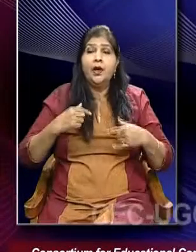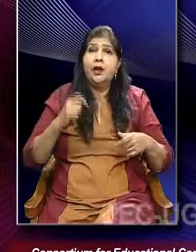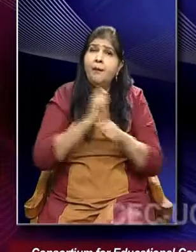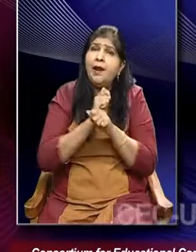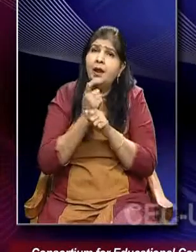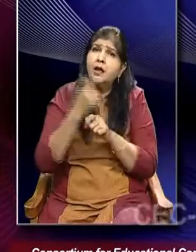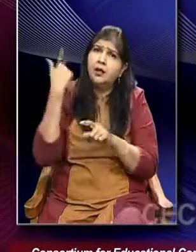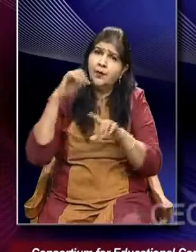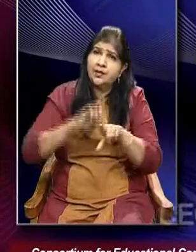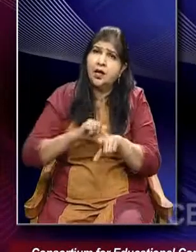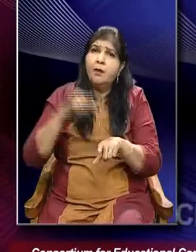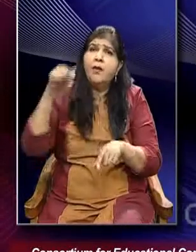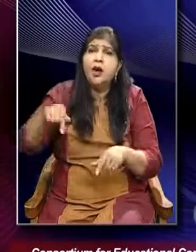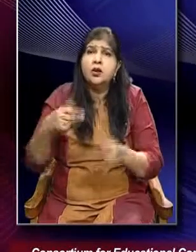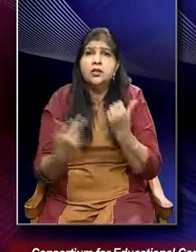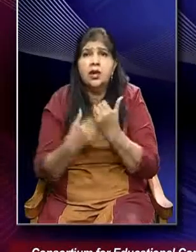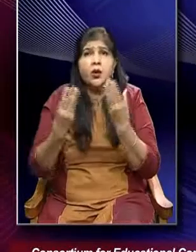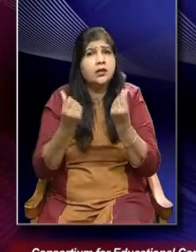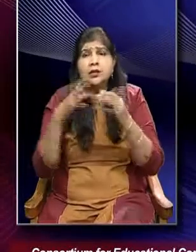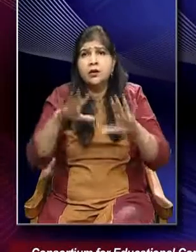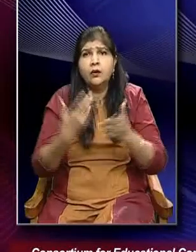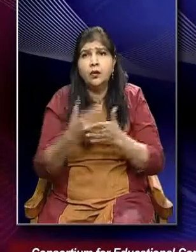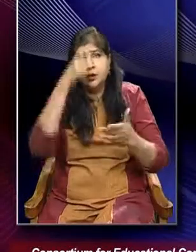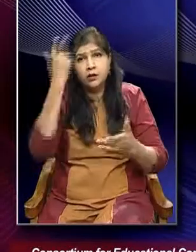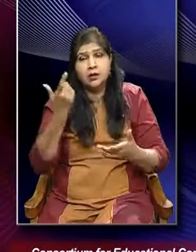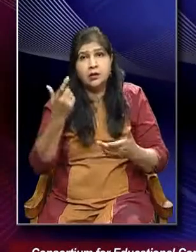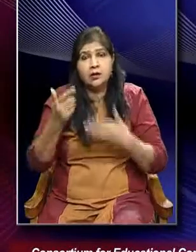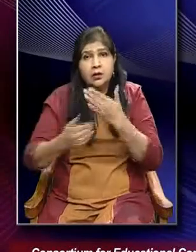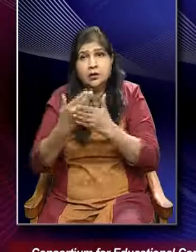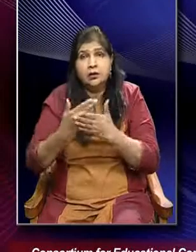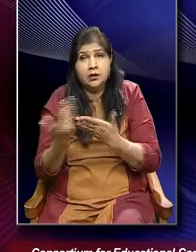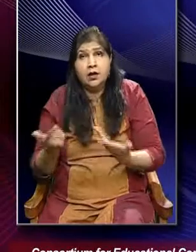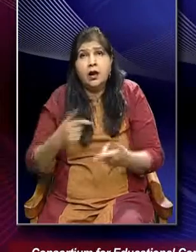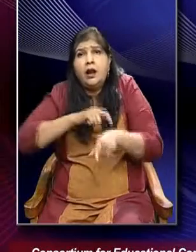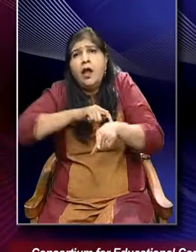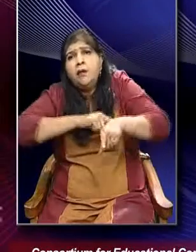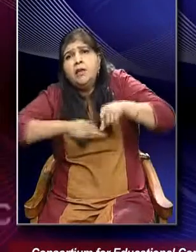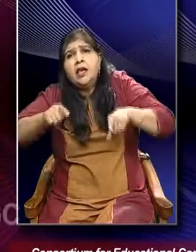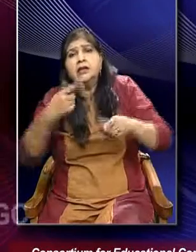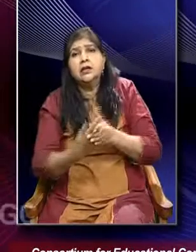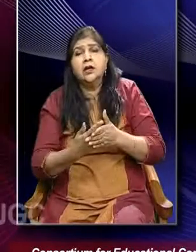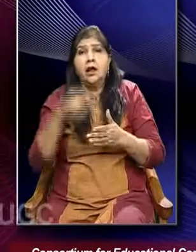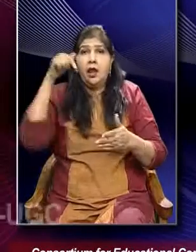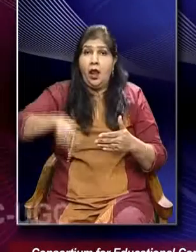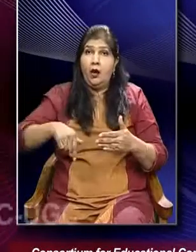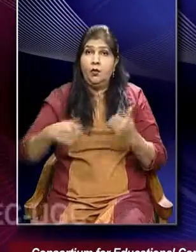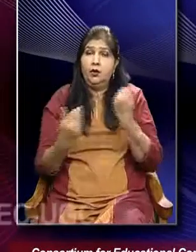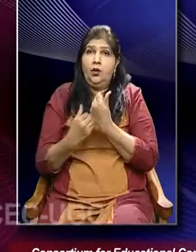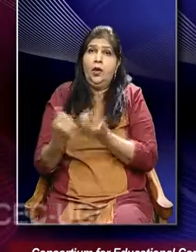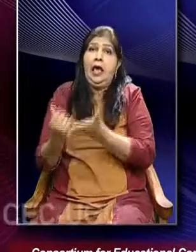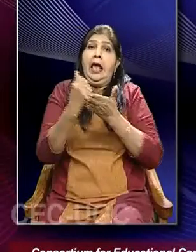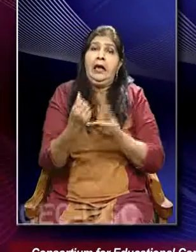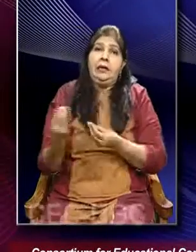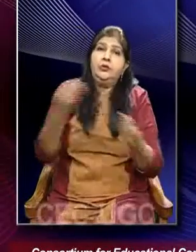civilization. But because of unprecedented nature of technological